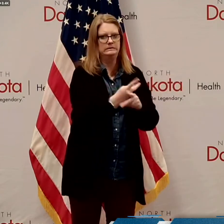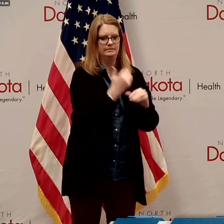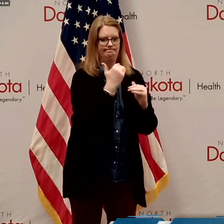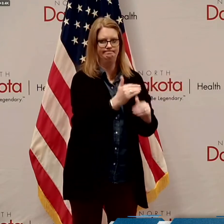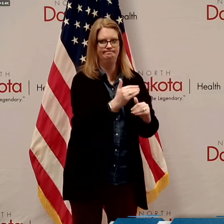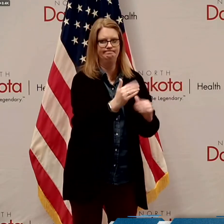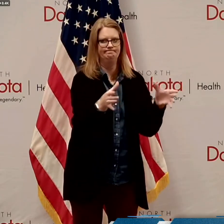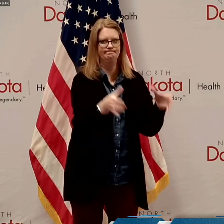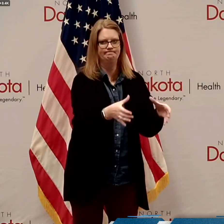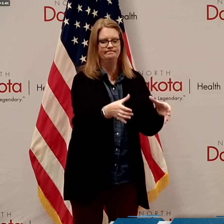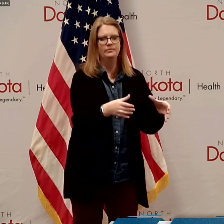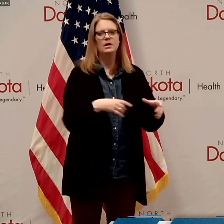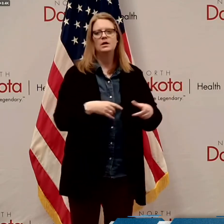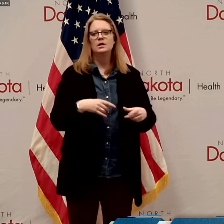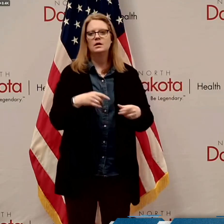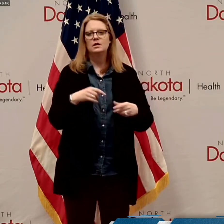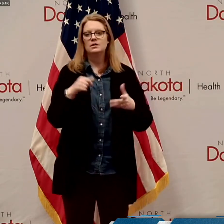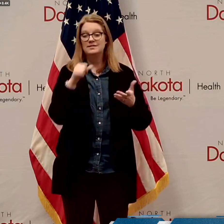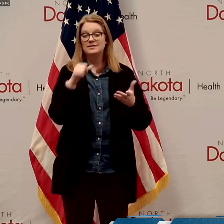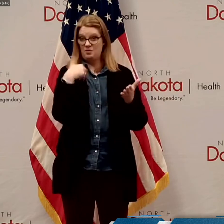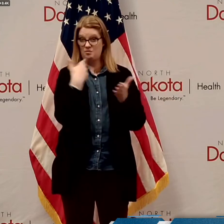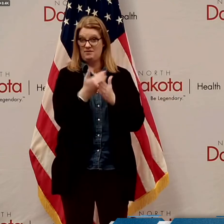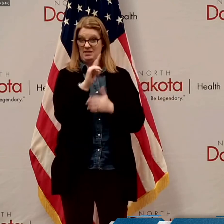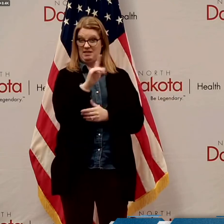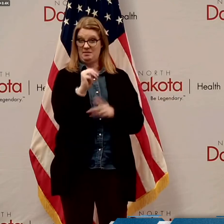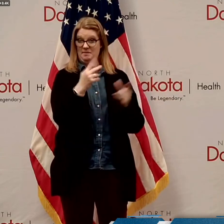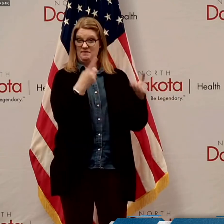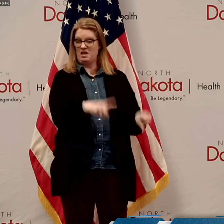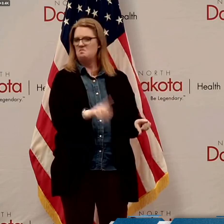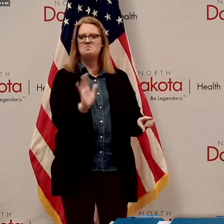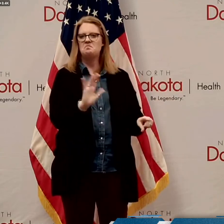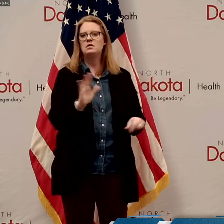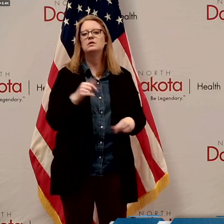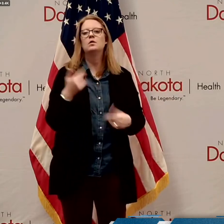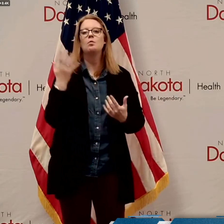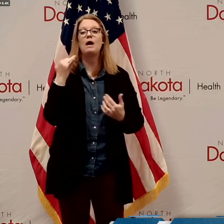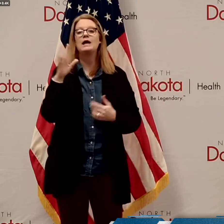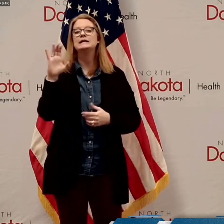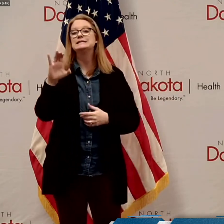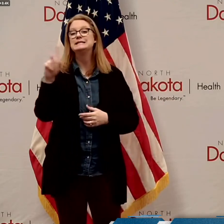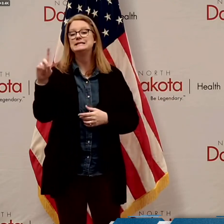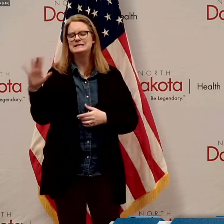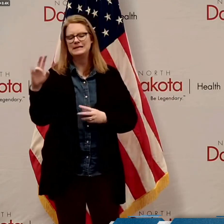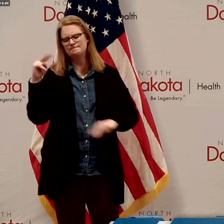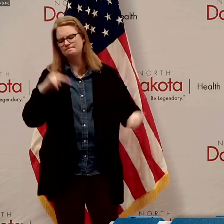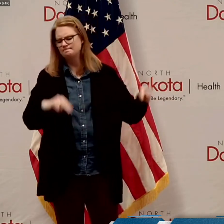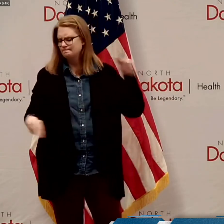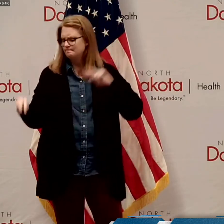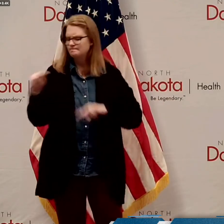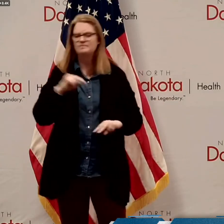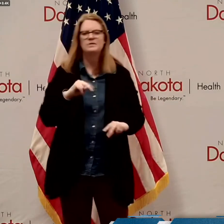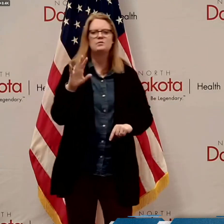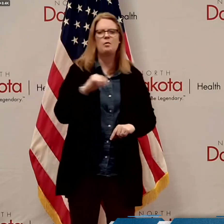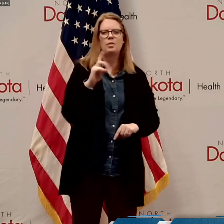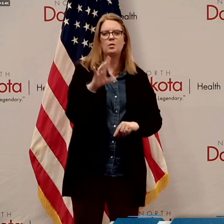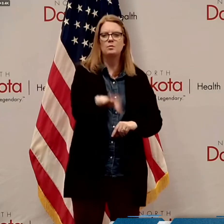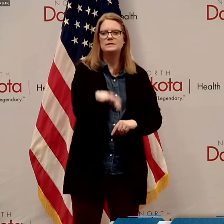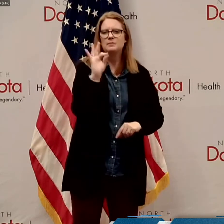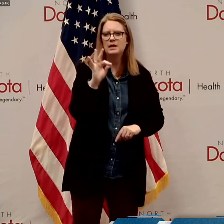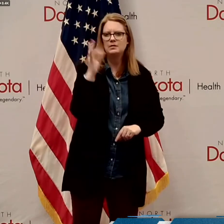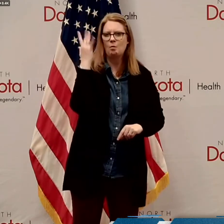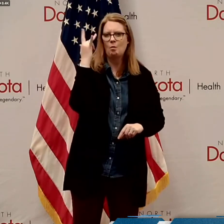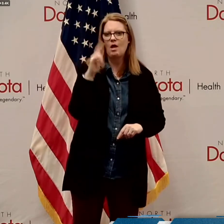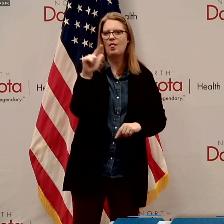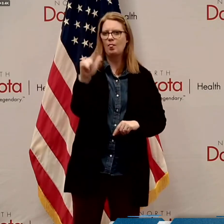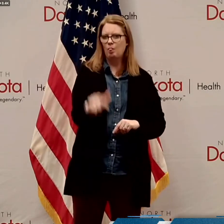arrived not because of the LM event. They arrived because North Dakota was chosen by the CDC because of our low incidence of